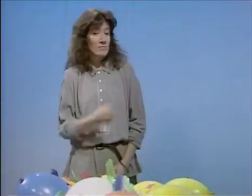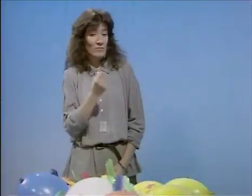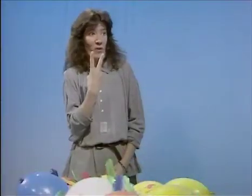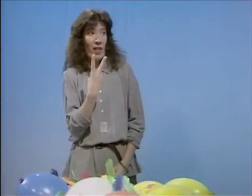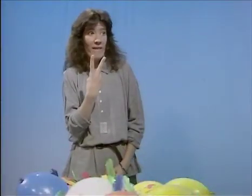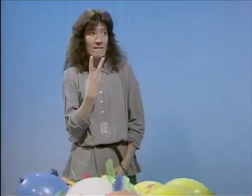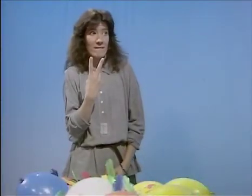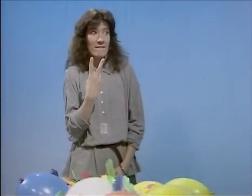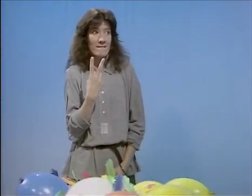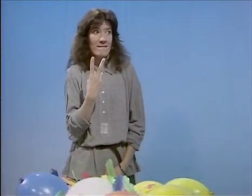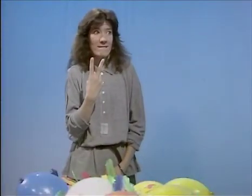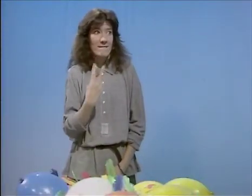12.